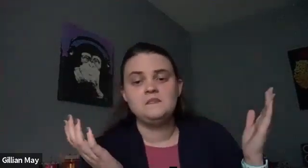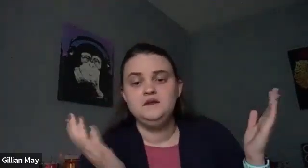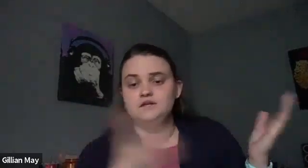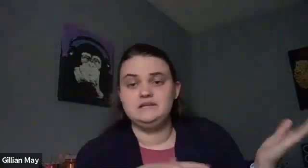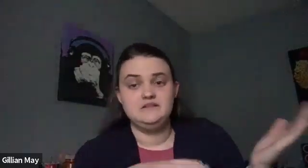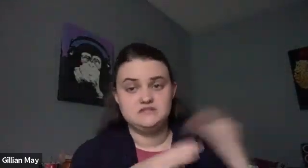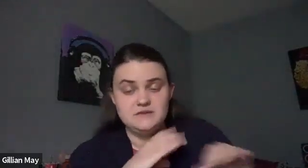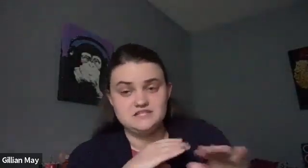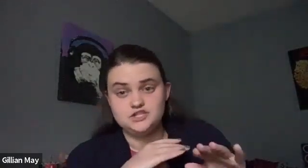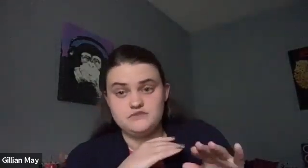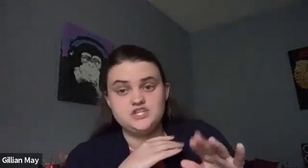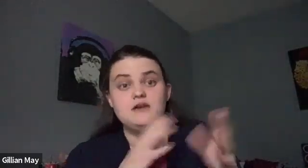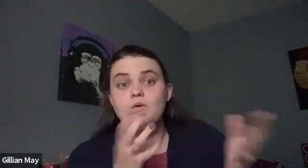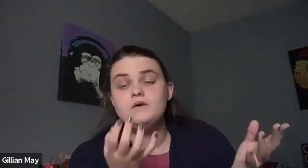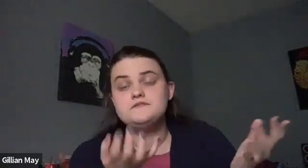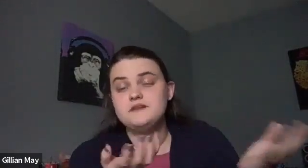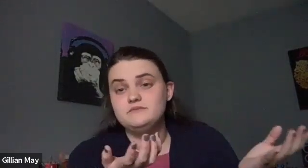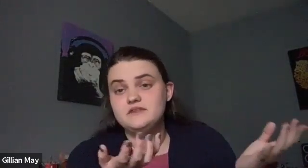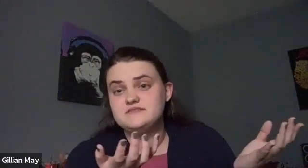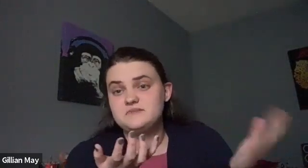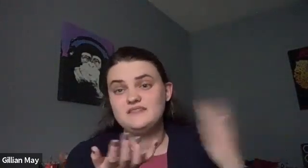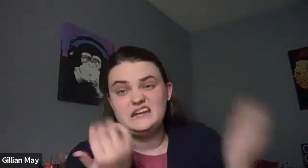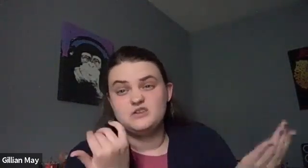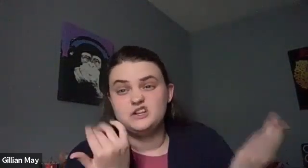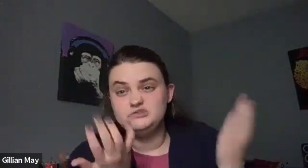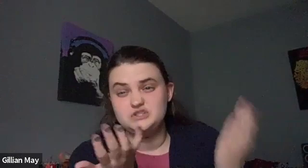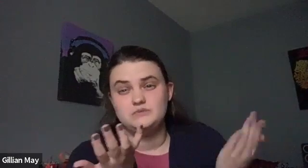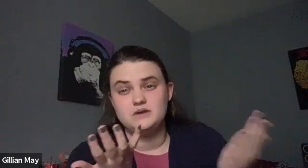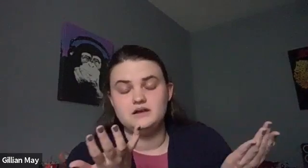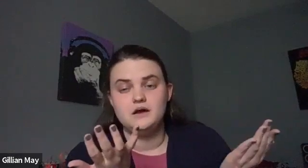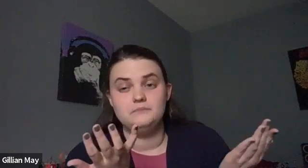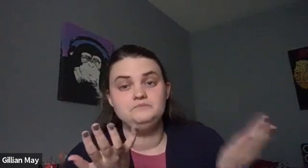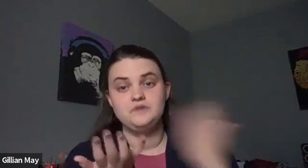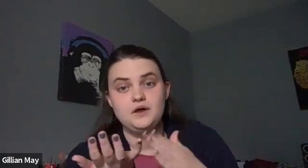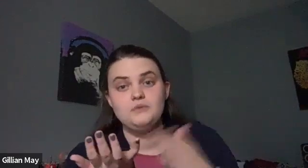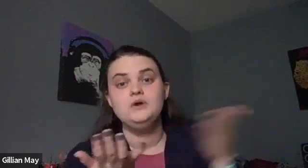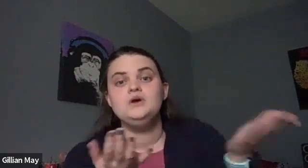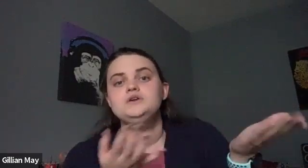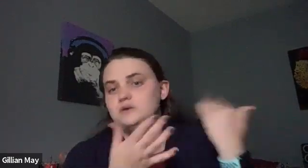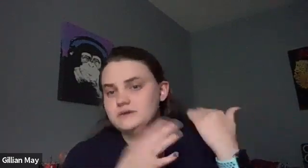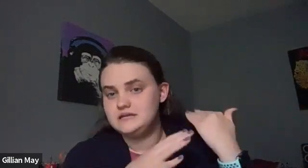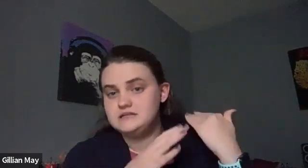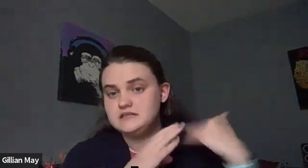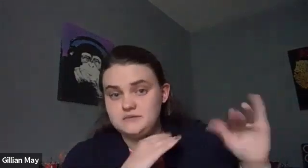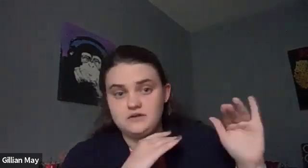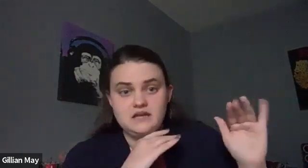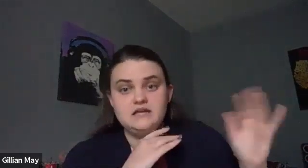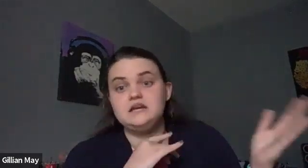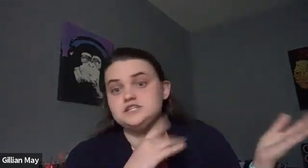You can either send a message through the chat, or if you think of something later on you do want to know, you can always email Katie and she'll